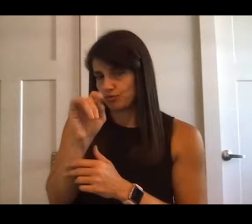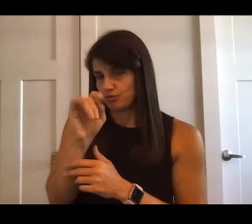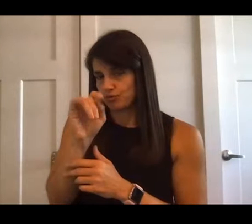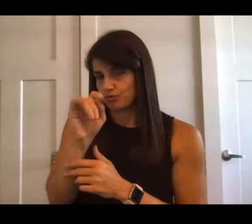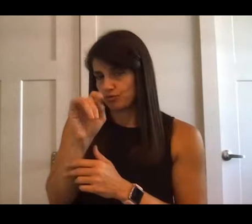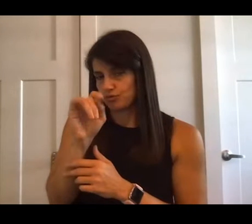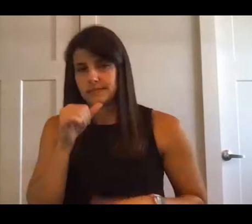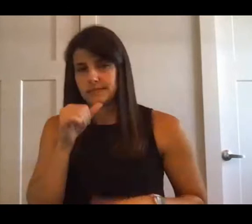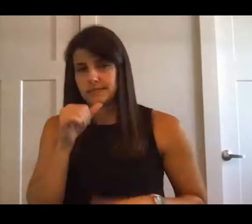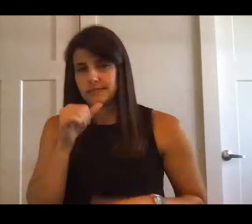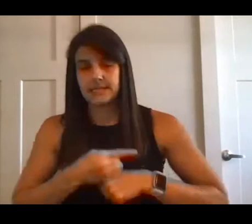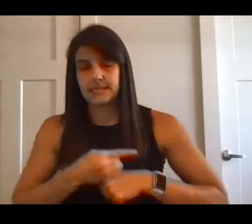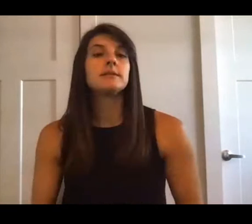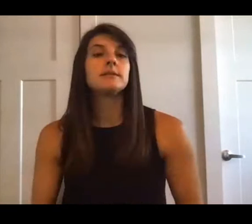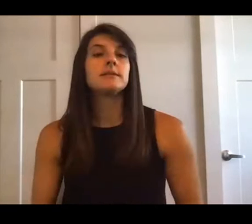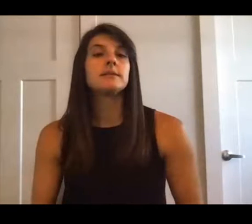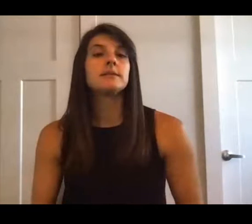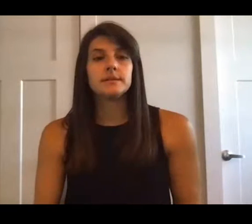angle theorems.